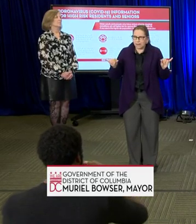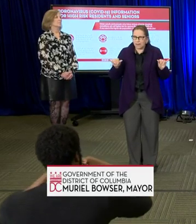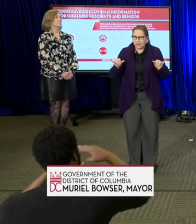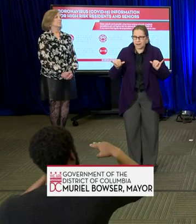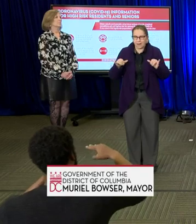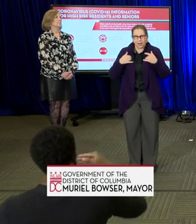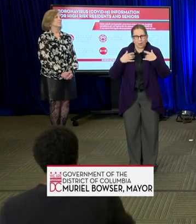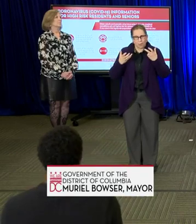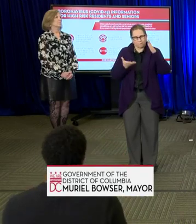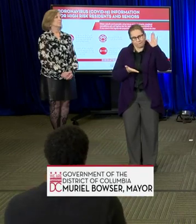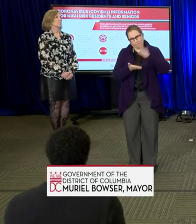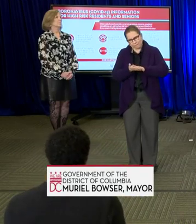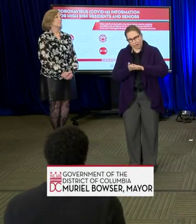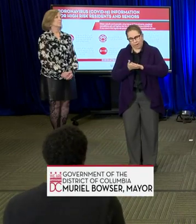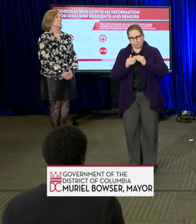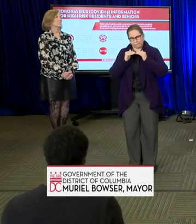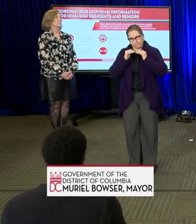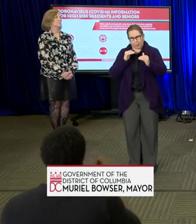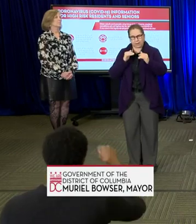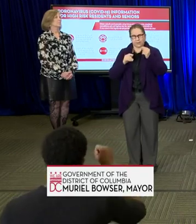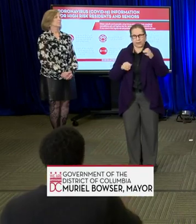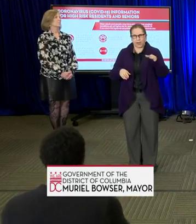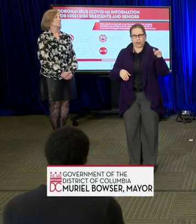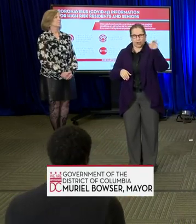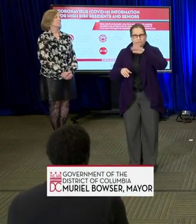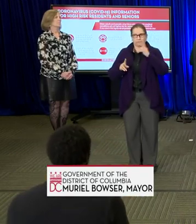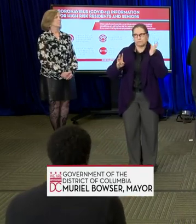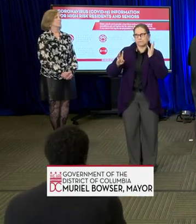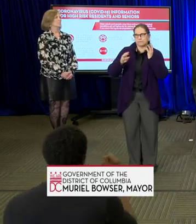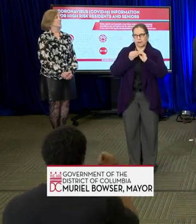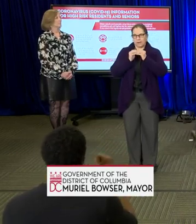So thank you. And with that, I will turn it over to Dr. Nesbitt from DC Health.